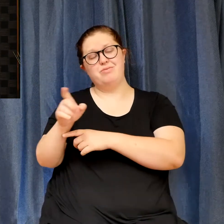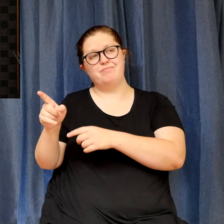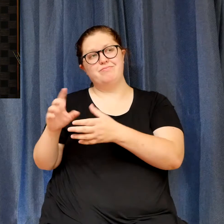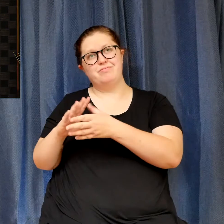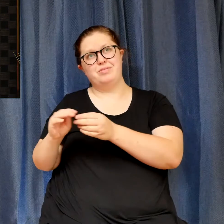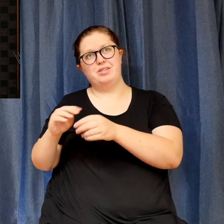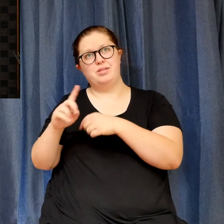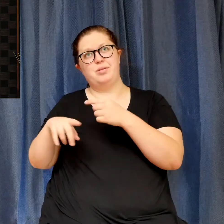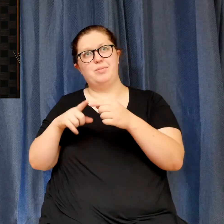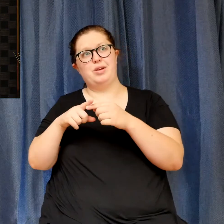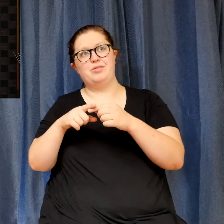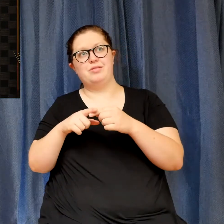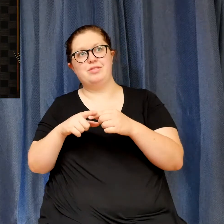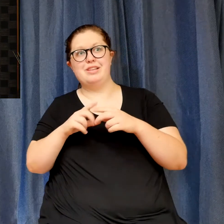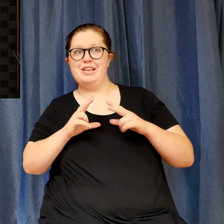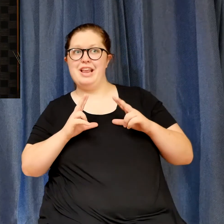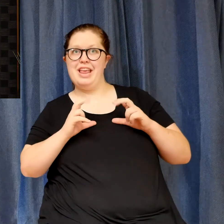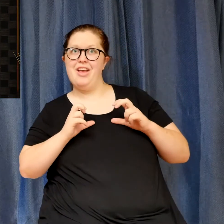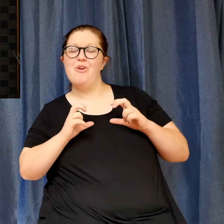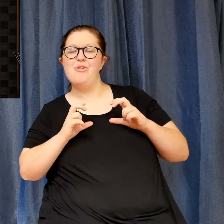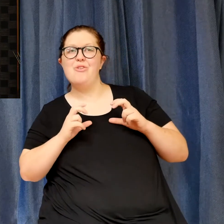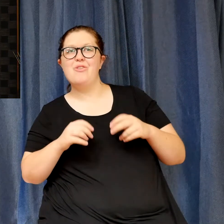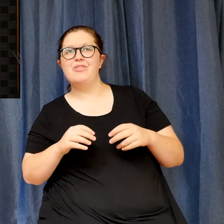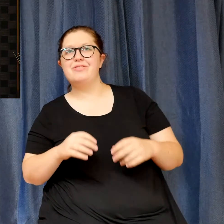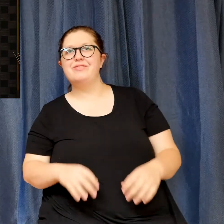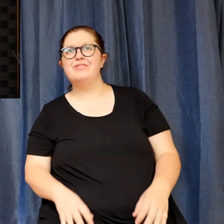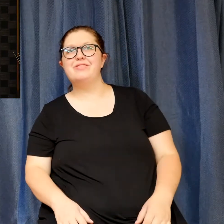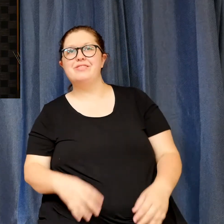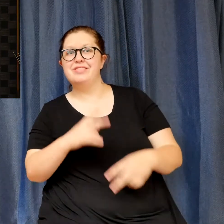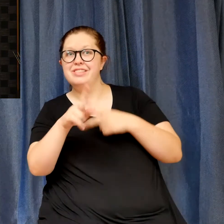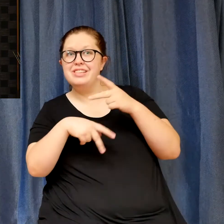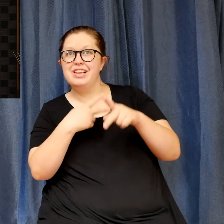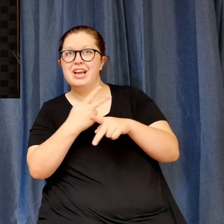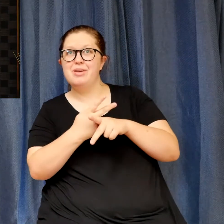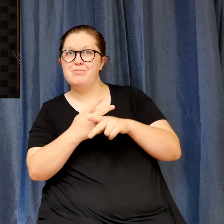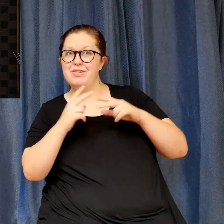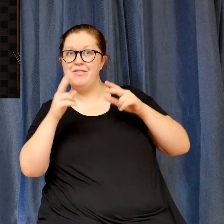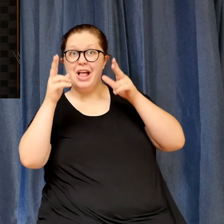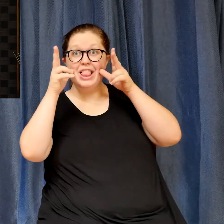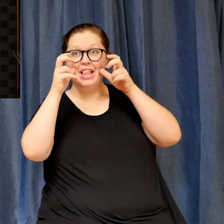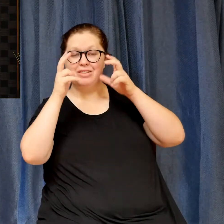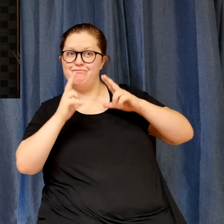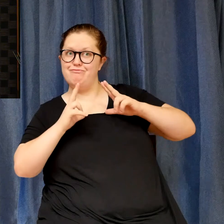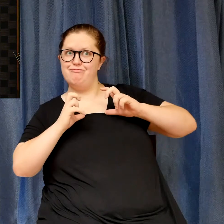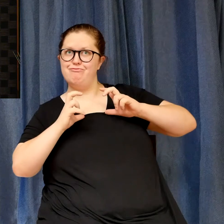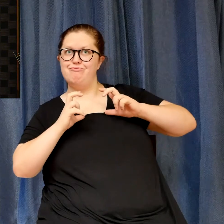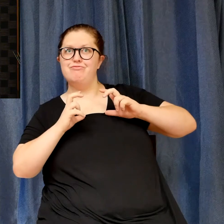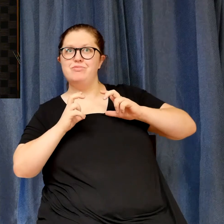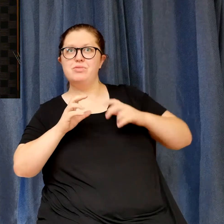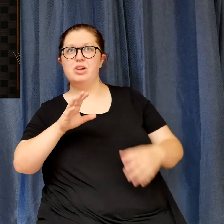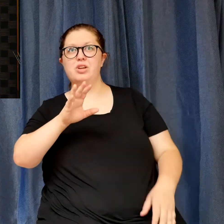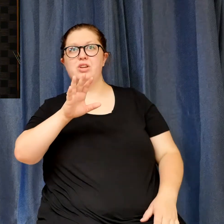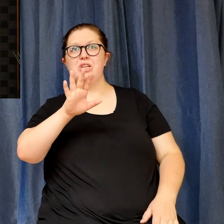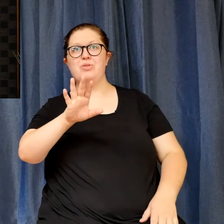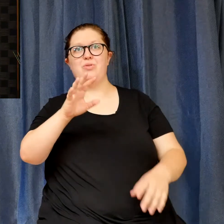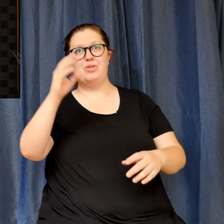listening ear of the heart. She says this type of listening can empty one's own